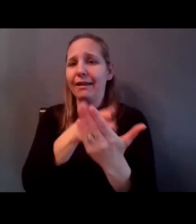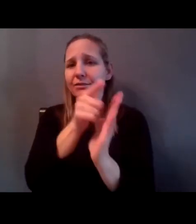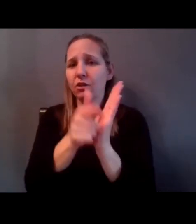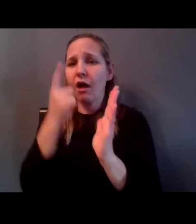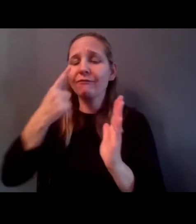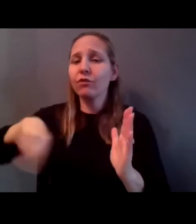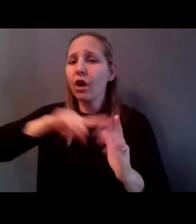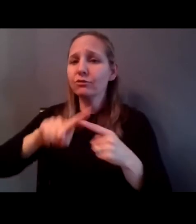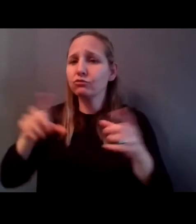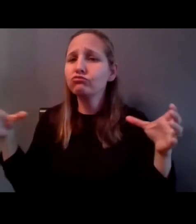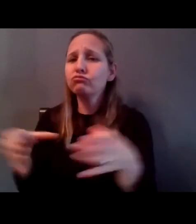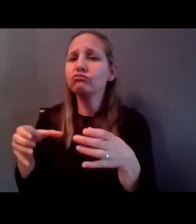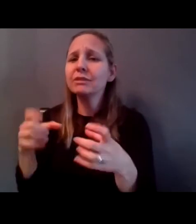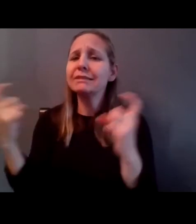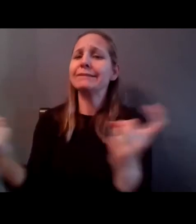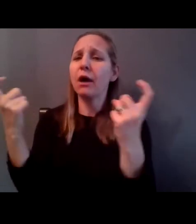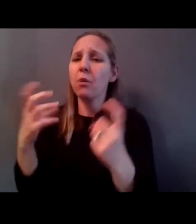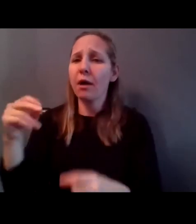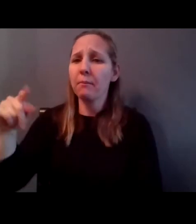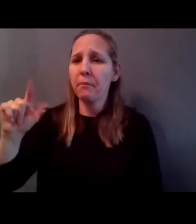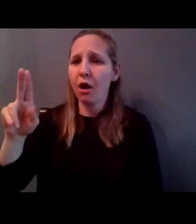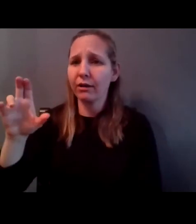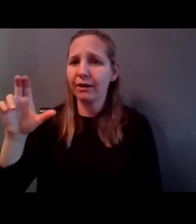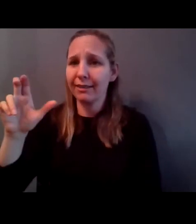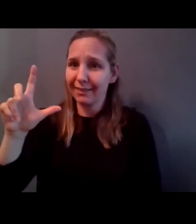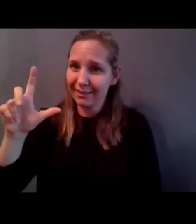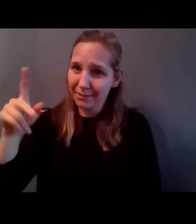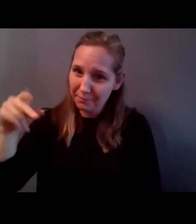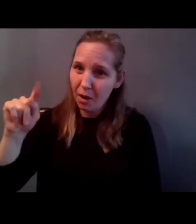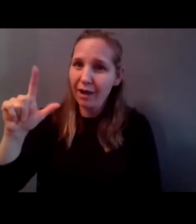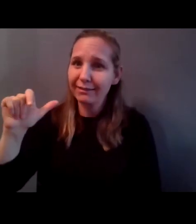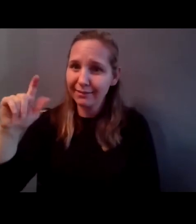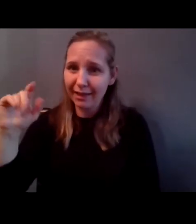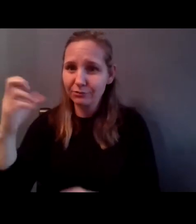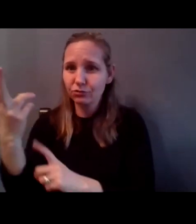ceremony and potlatch. This is simply my parents' generation that